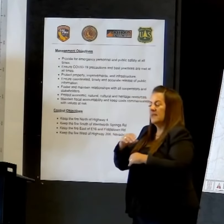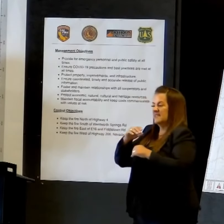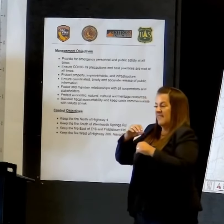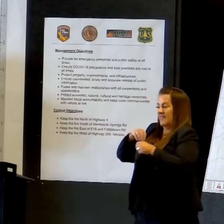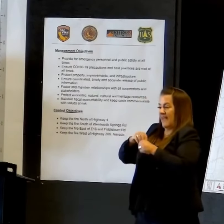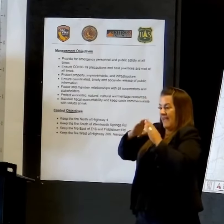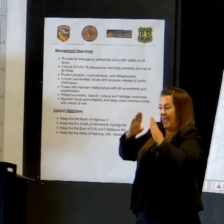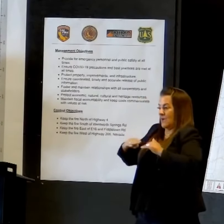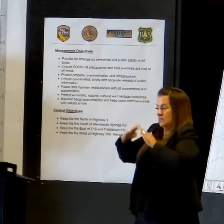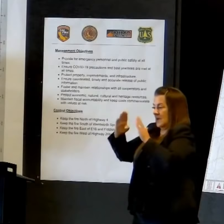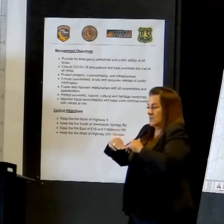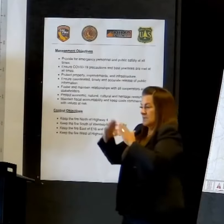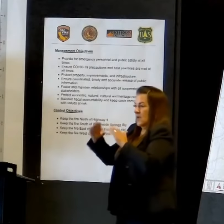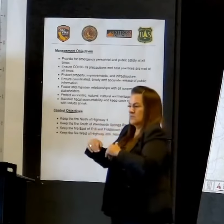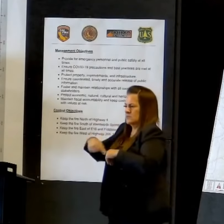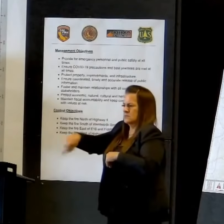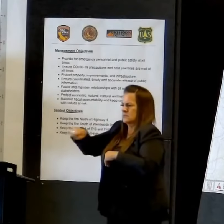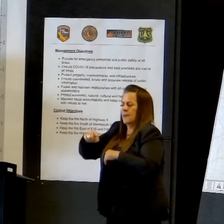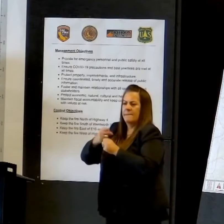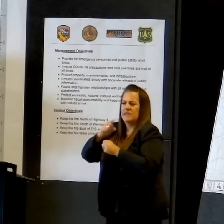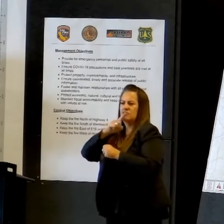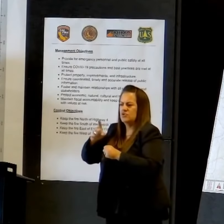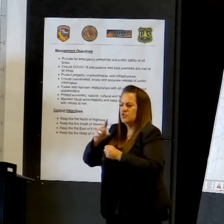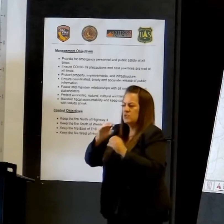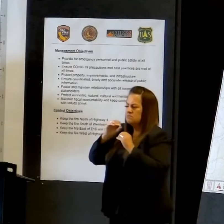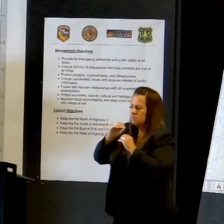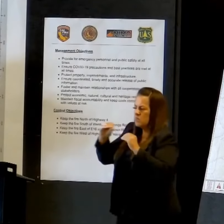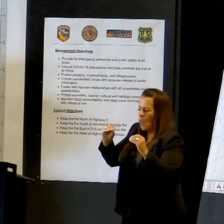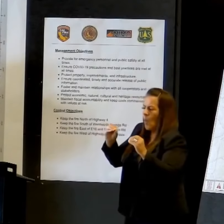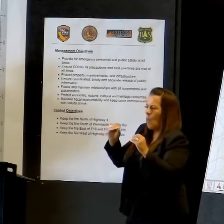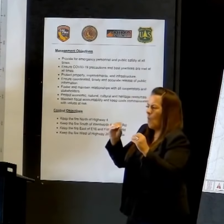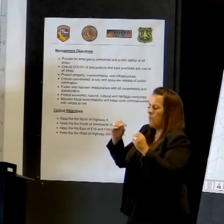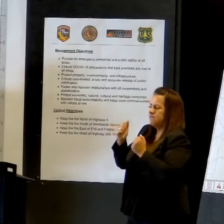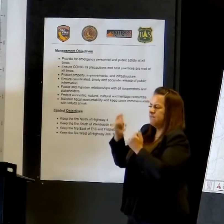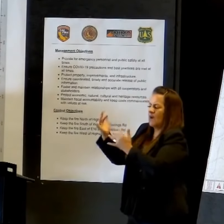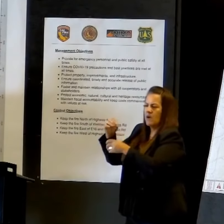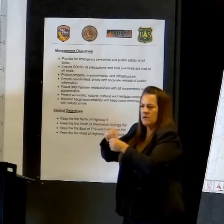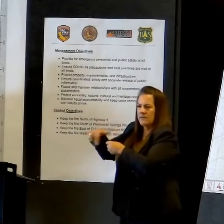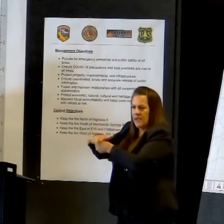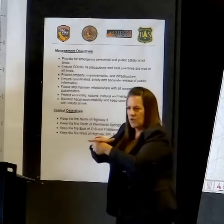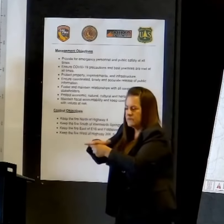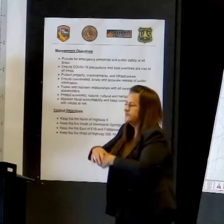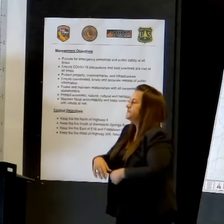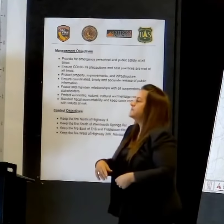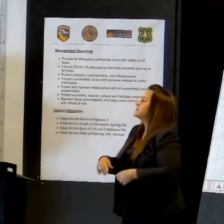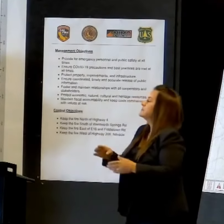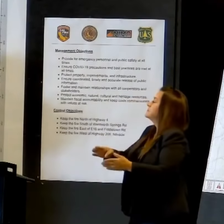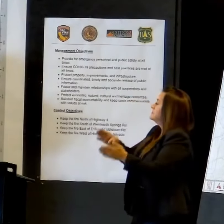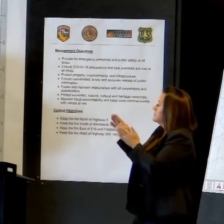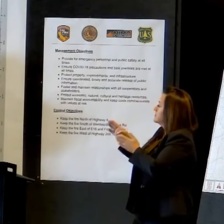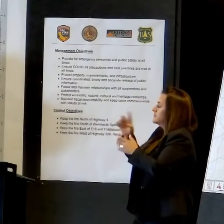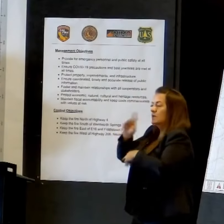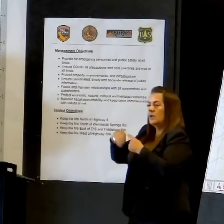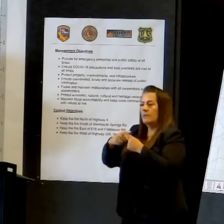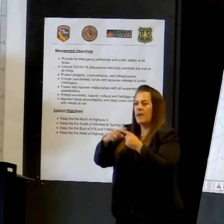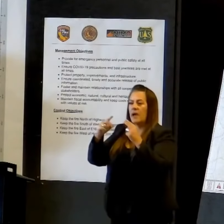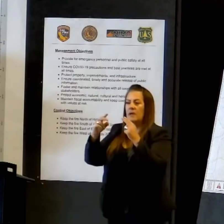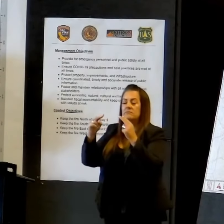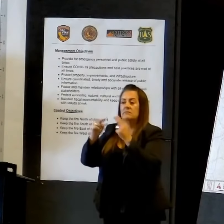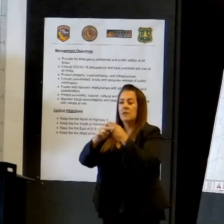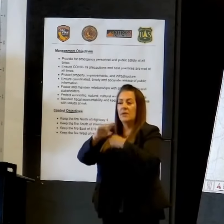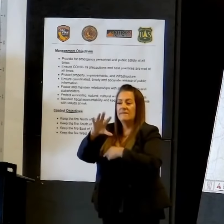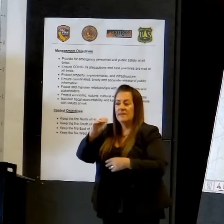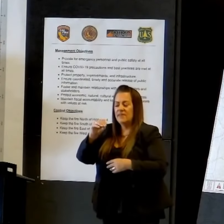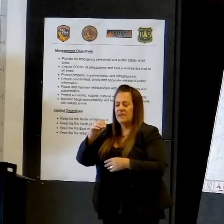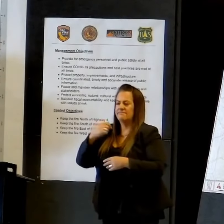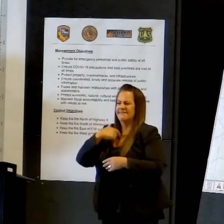cabins that are in the area, and making sure nothing else catches on fire. The other issue that we have along this whole highway corridor is hazard trees. I just